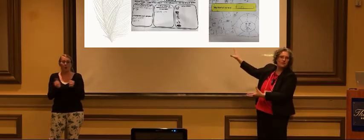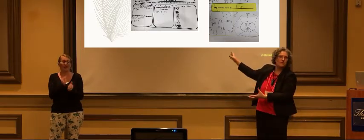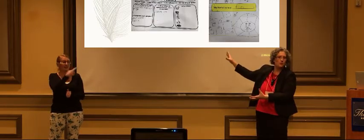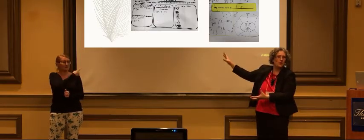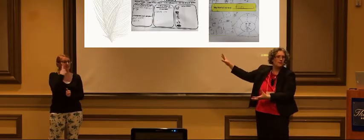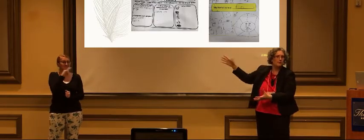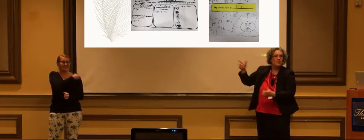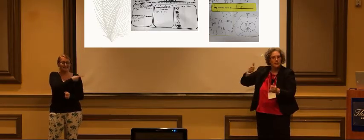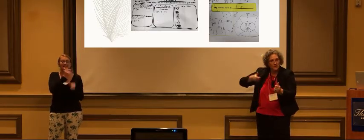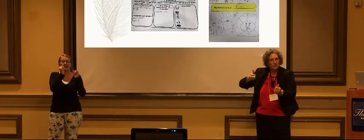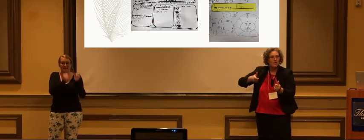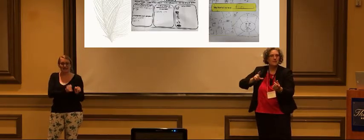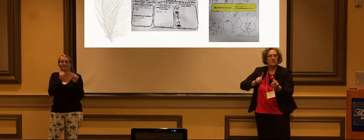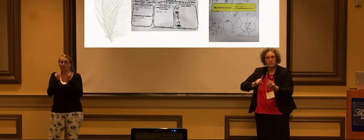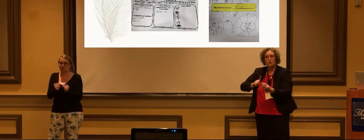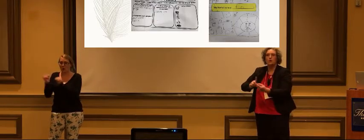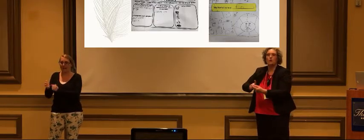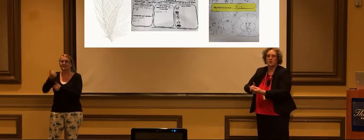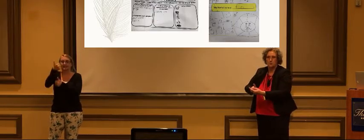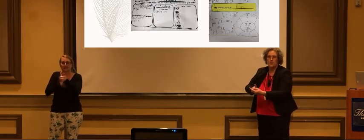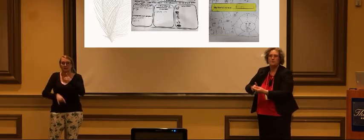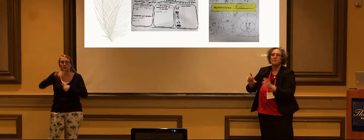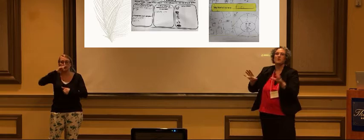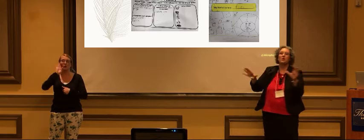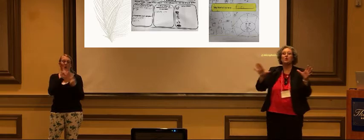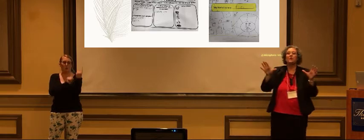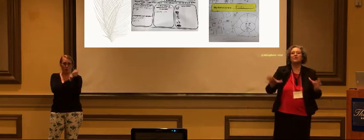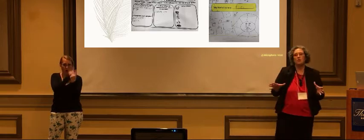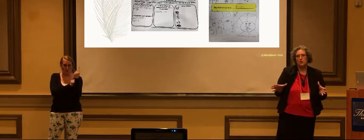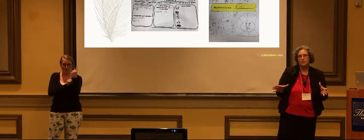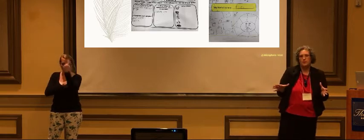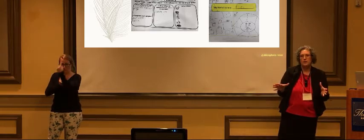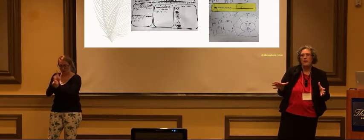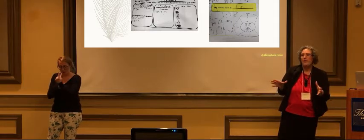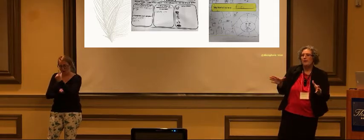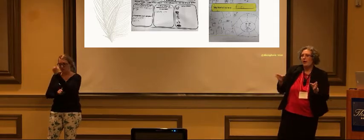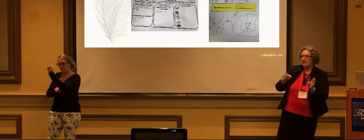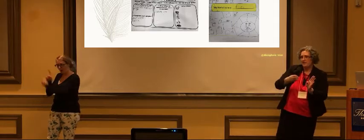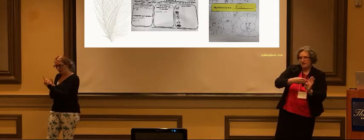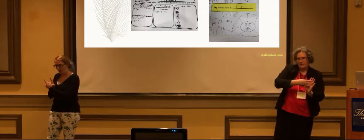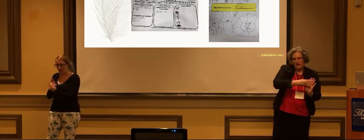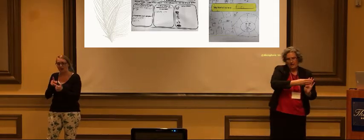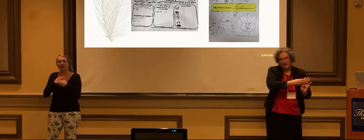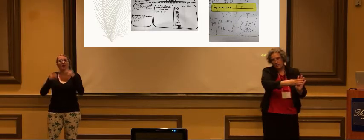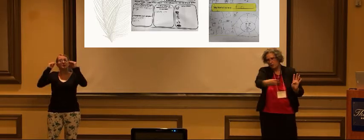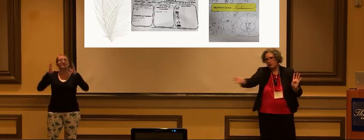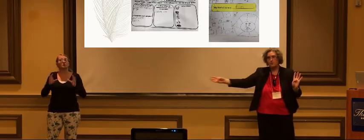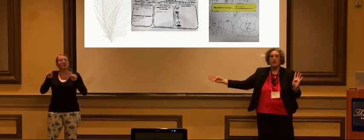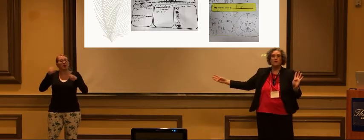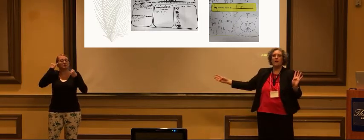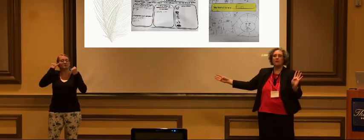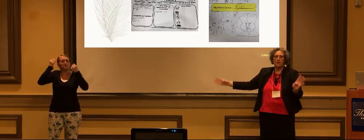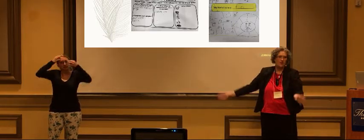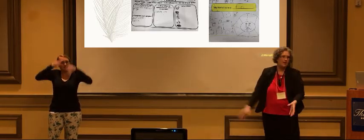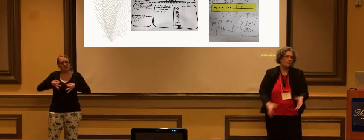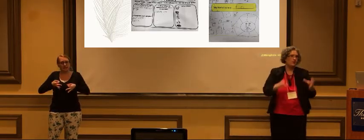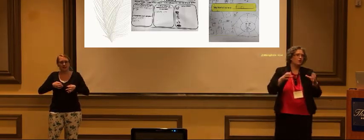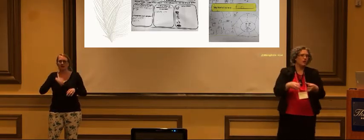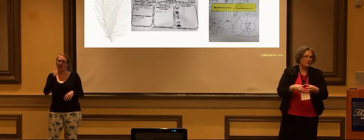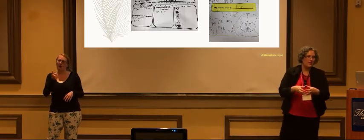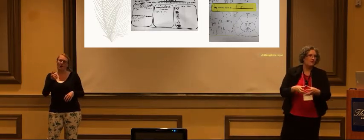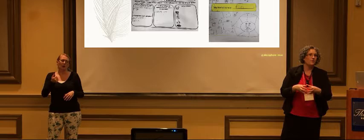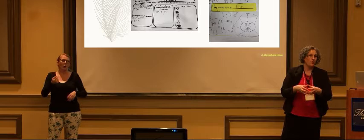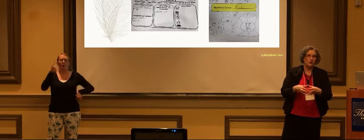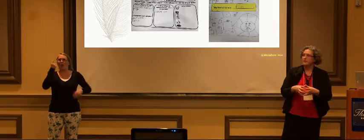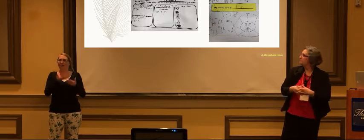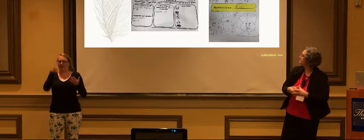because it is individual. Each kid is going to be with you one-on-one, so you get to determine. Instead of, you know, what's right for everybody, it can be